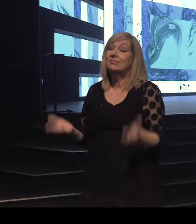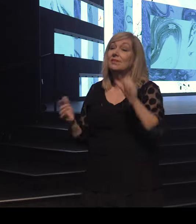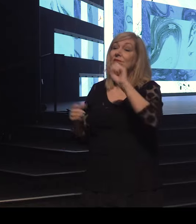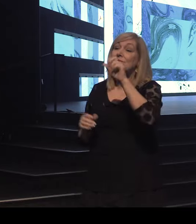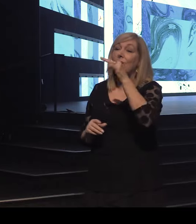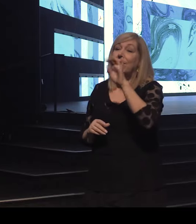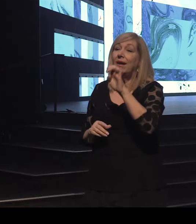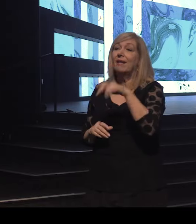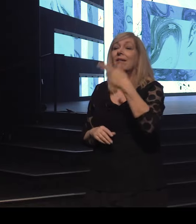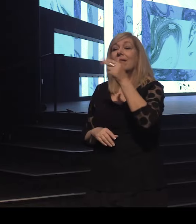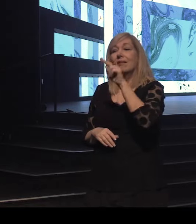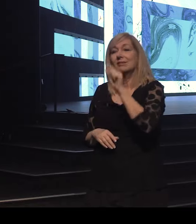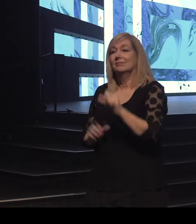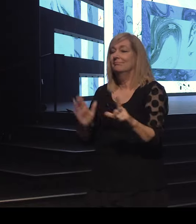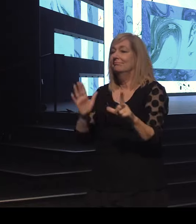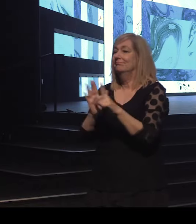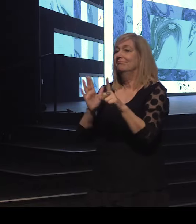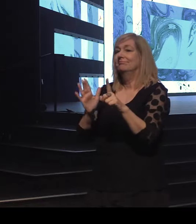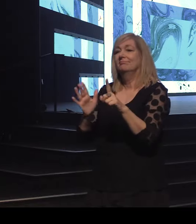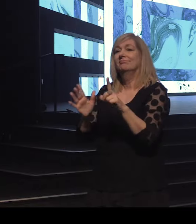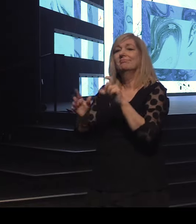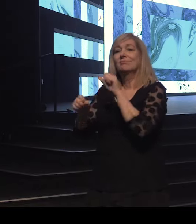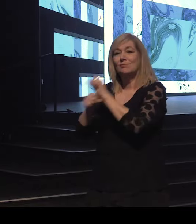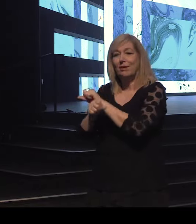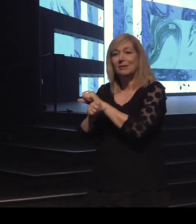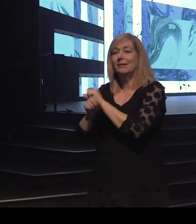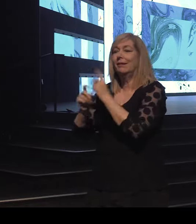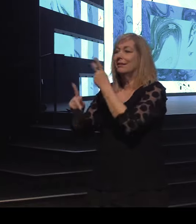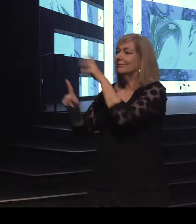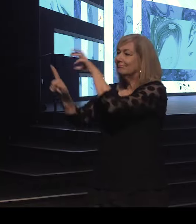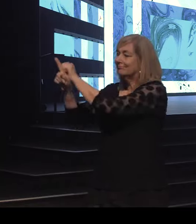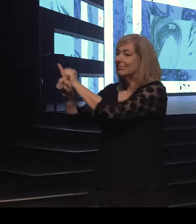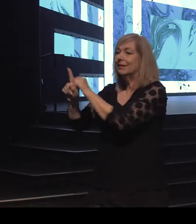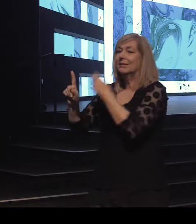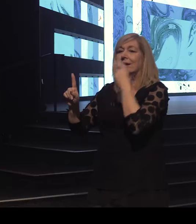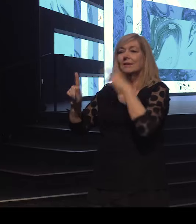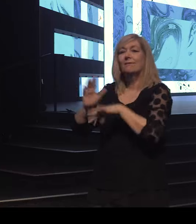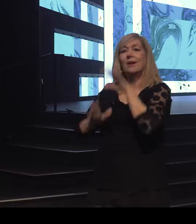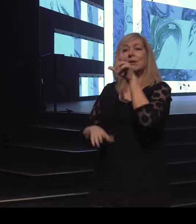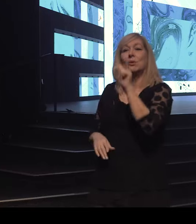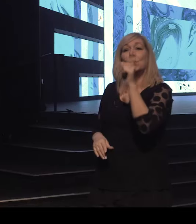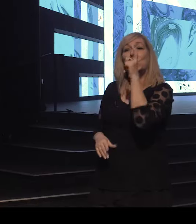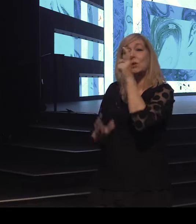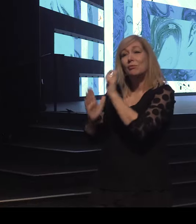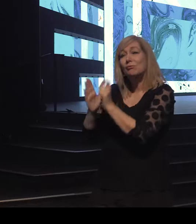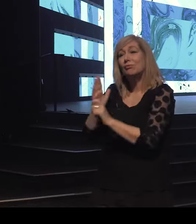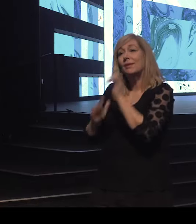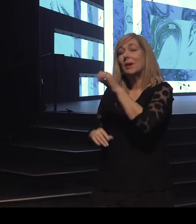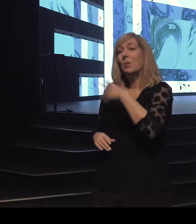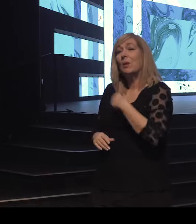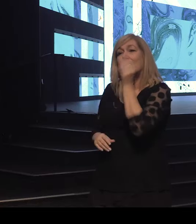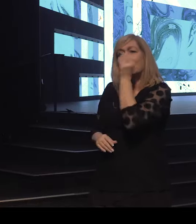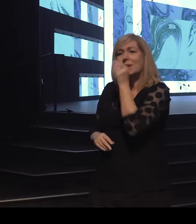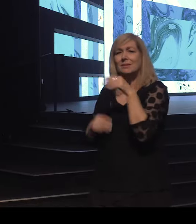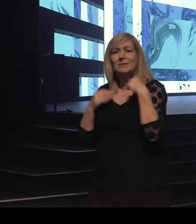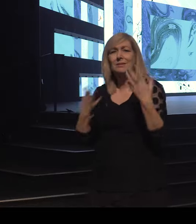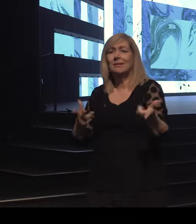Sophie and Hans were arrested immediately. And the Nazis now found out that the White Rose that had caused them so much